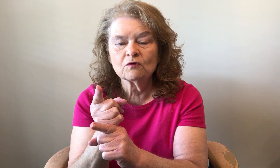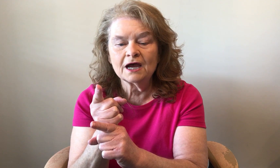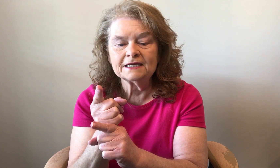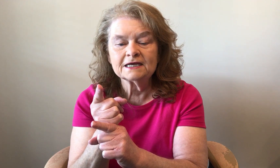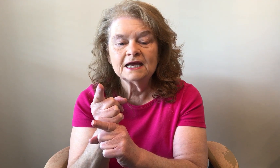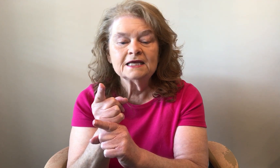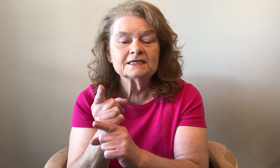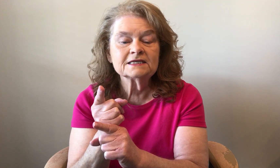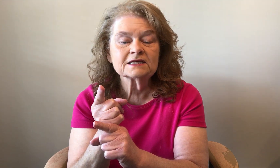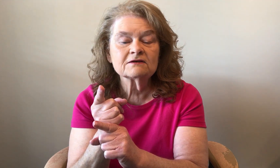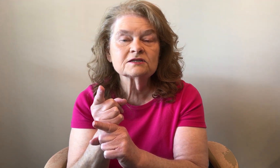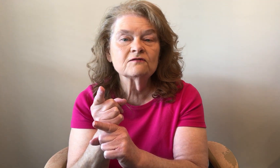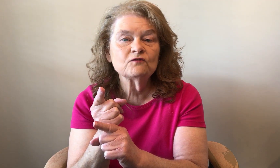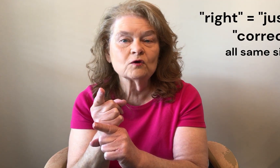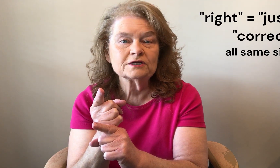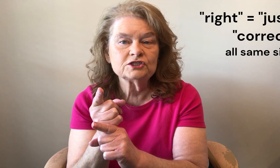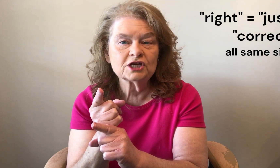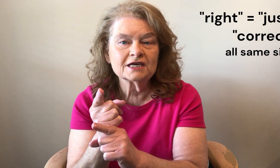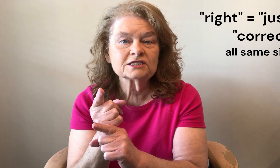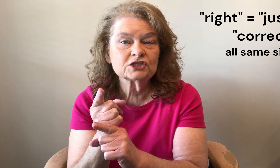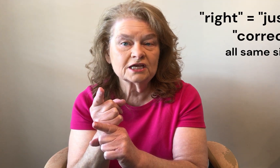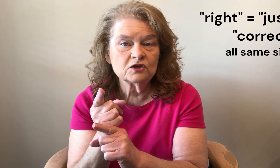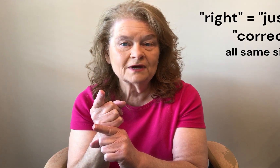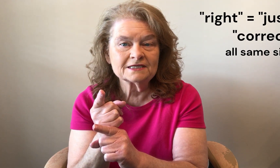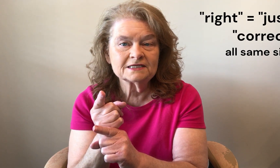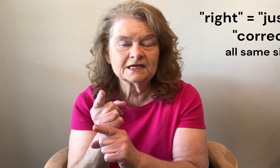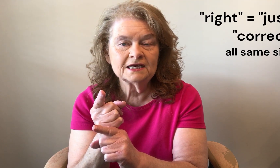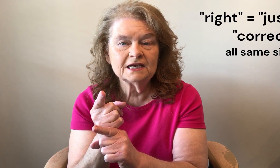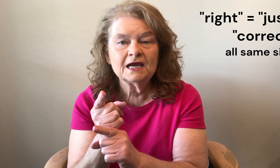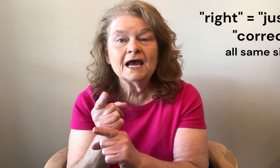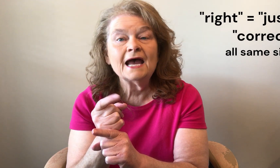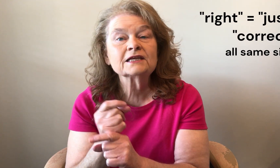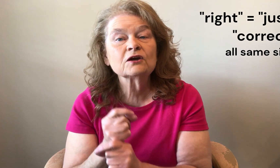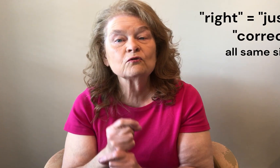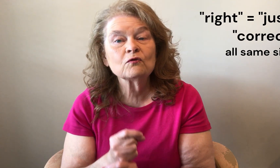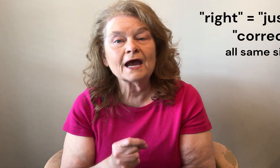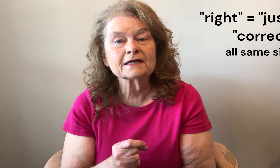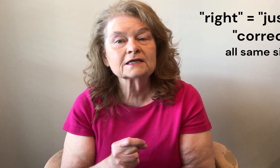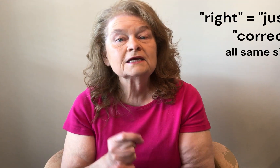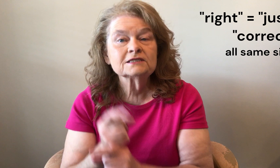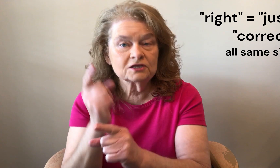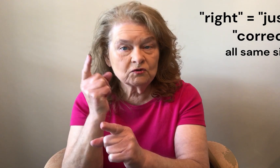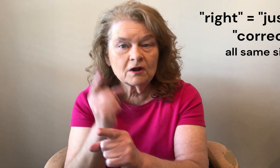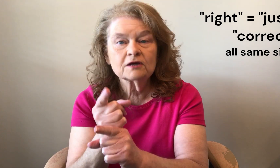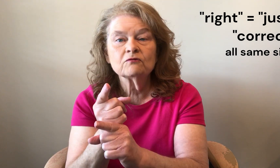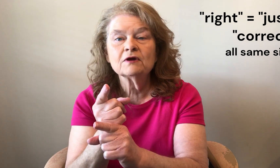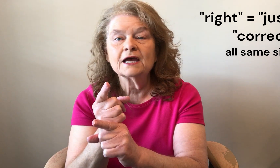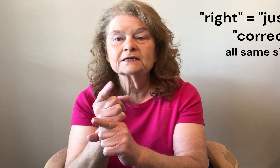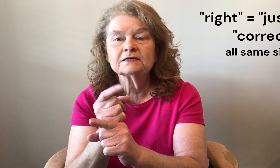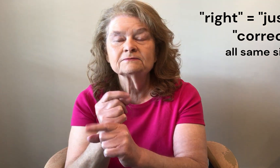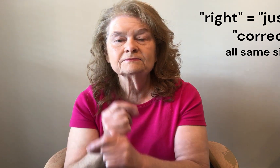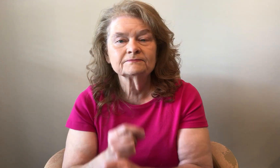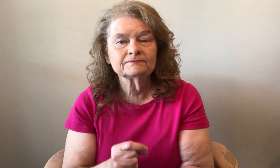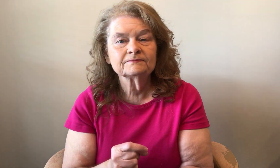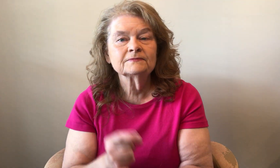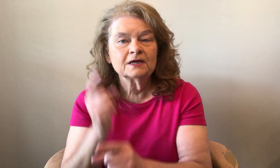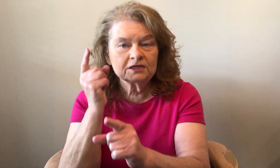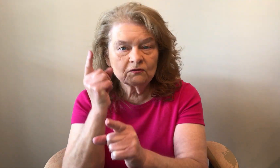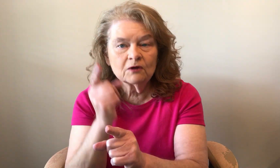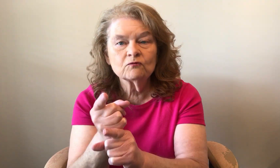Right. This is also for just, J-U-S-T, and correct. So you are correct. You are